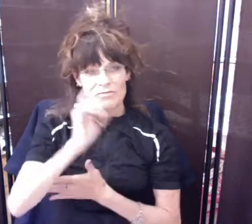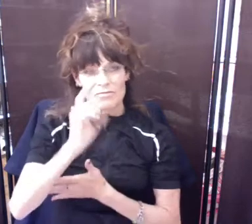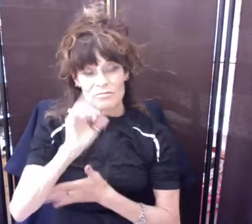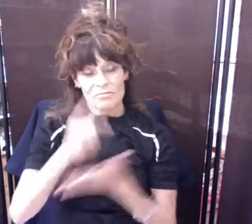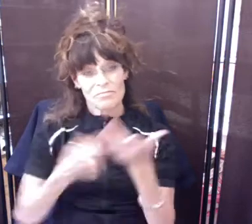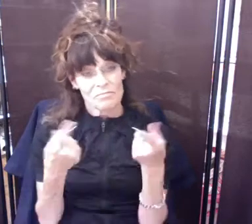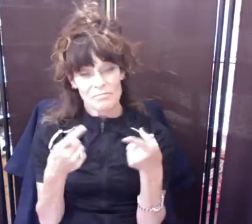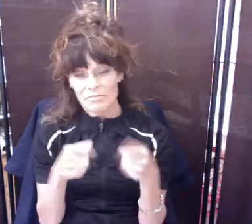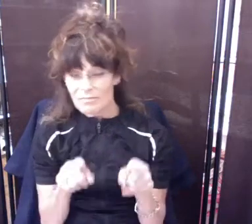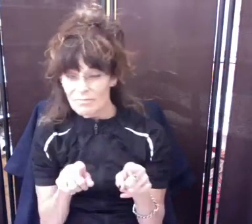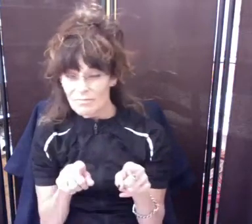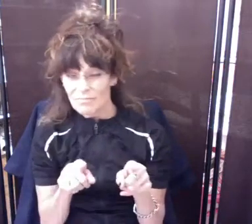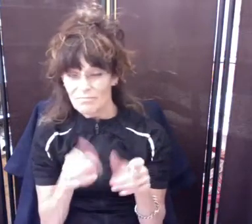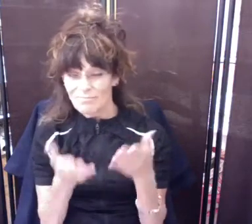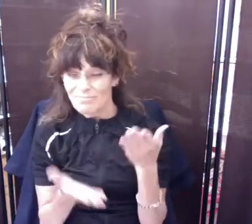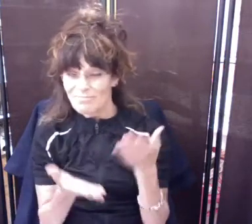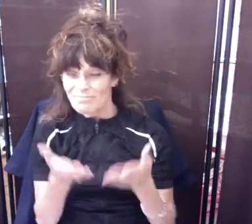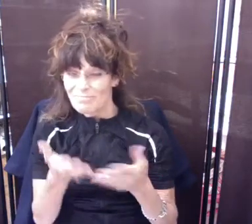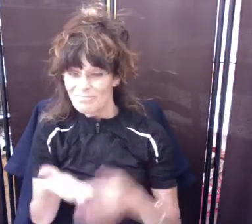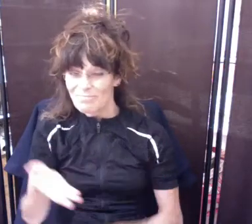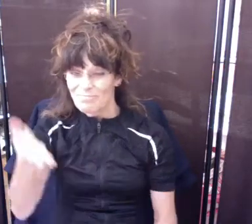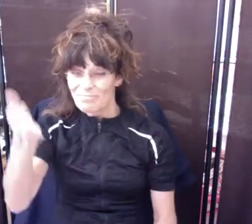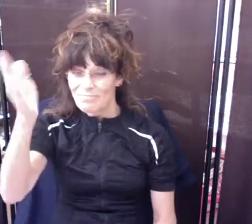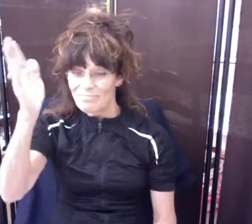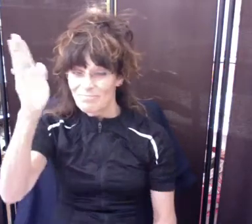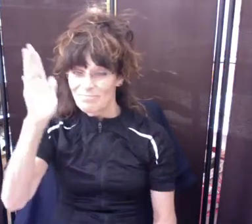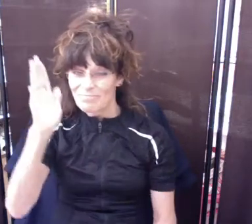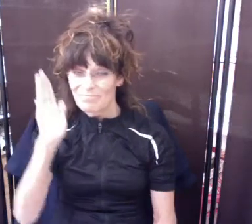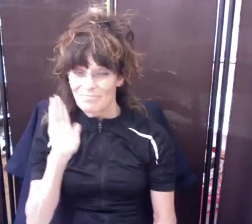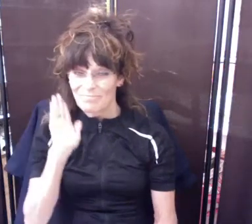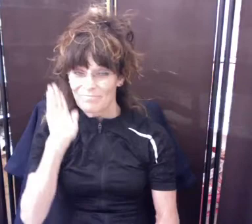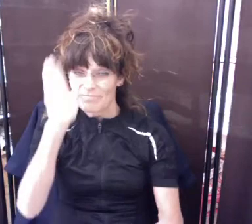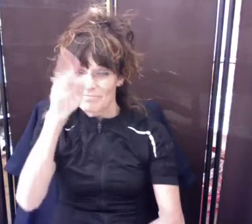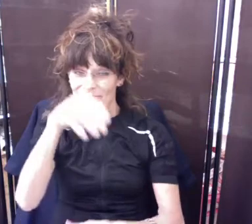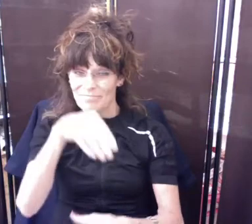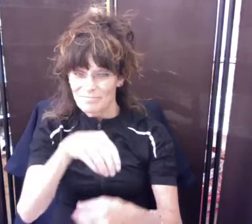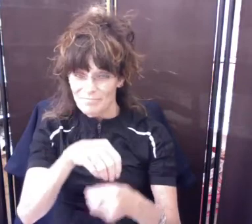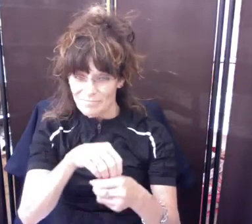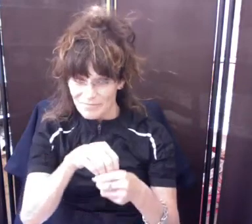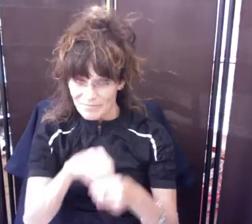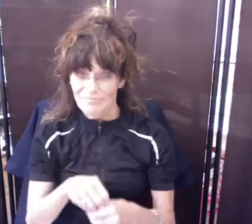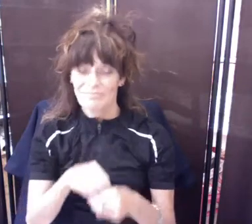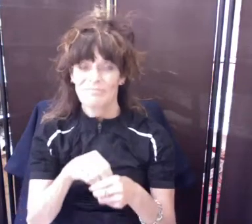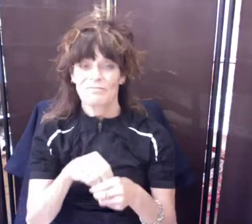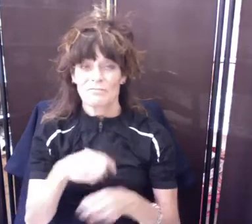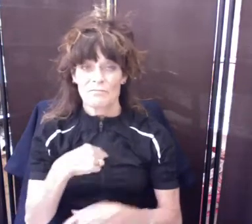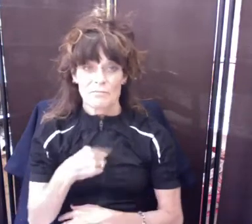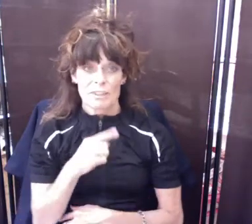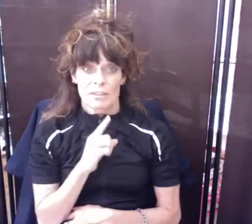some divine interaction there, because I really was an alcoholic of the hopeless variety at that point in